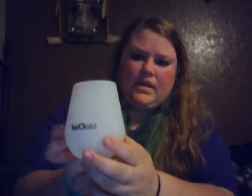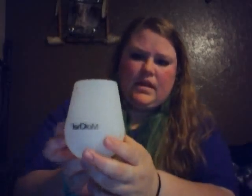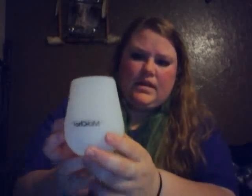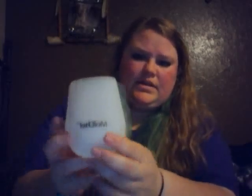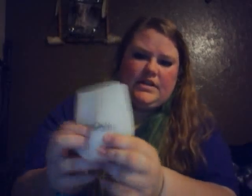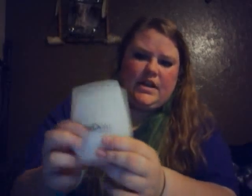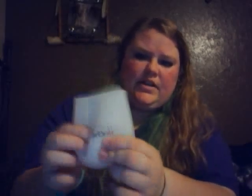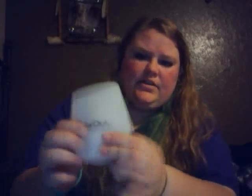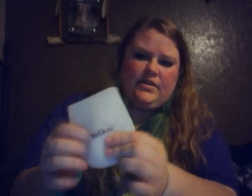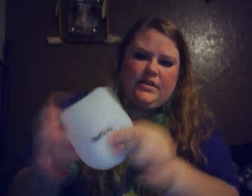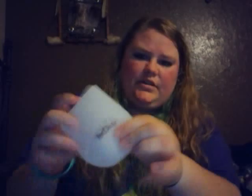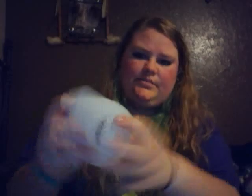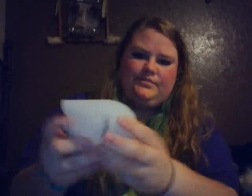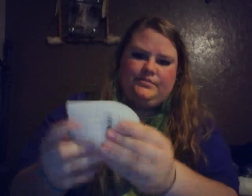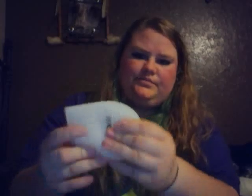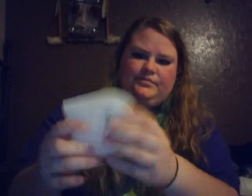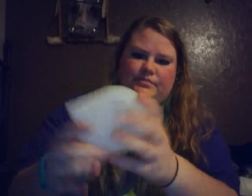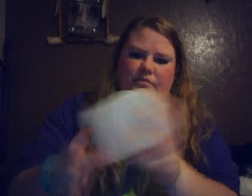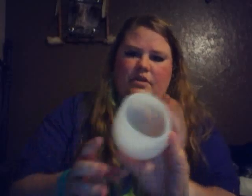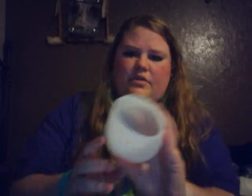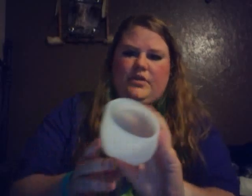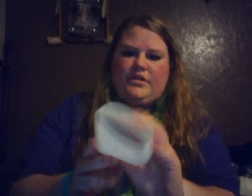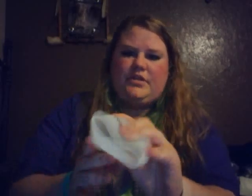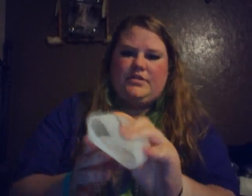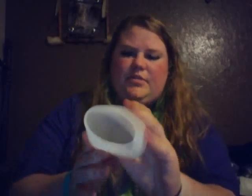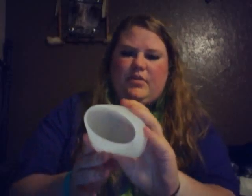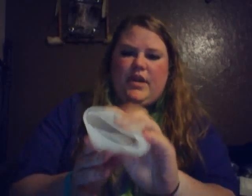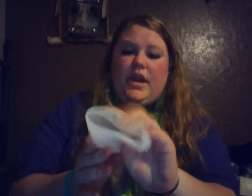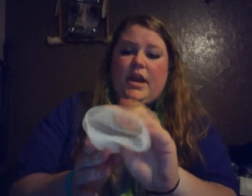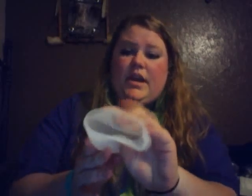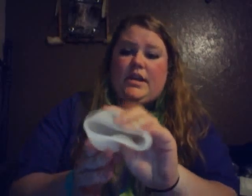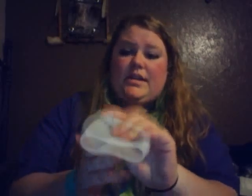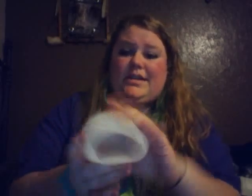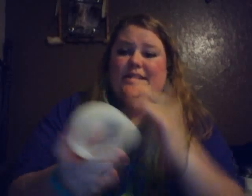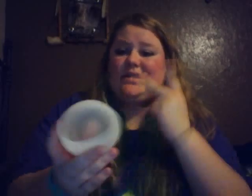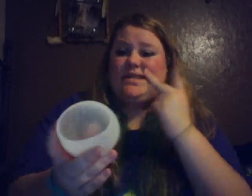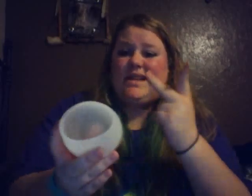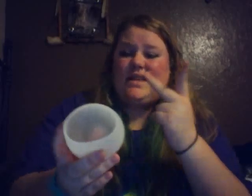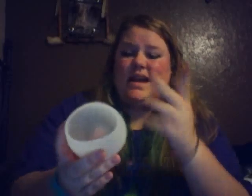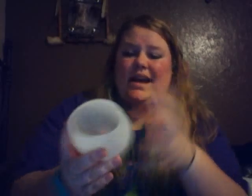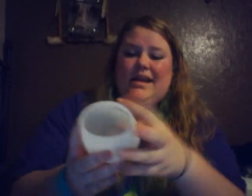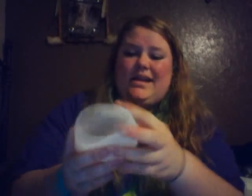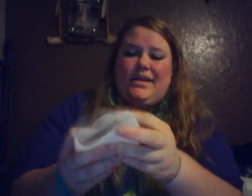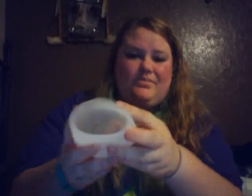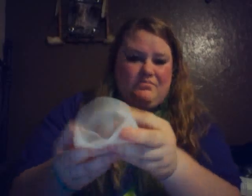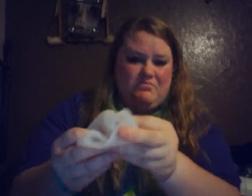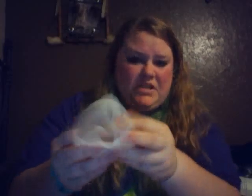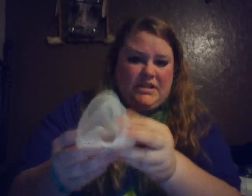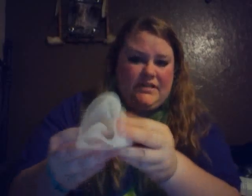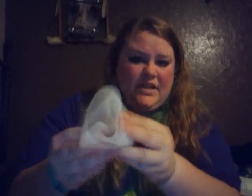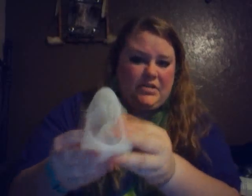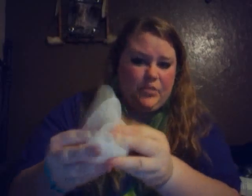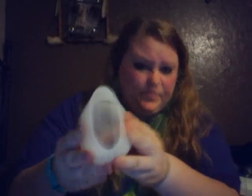As you can tell they're...I don't know, guess that's a better way. You can see that it is flexible.